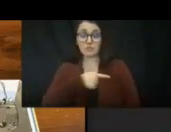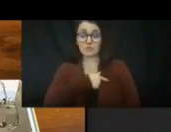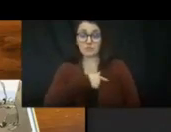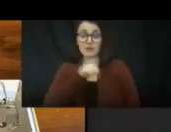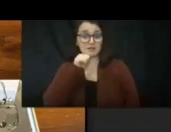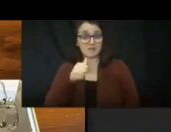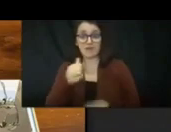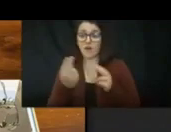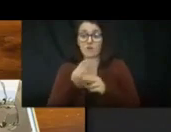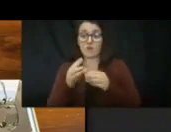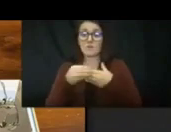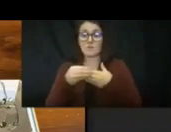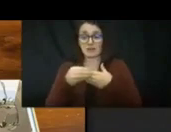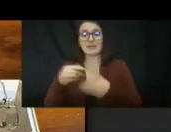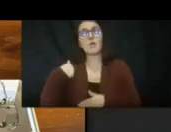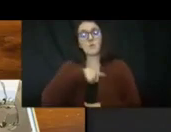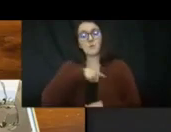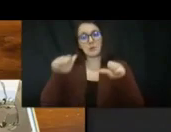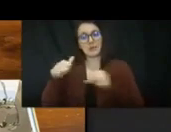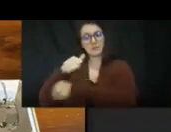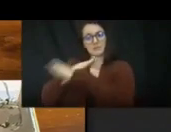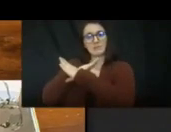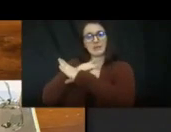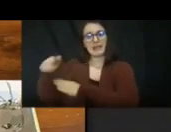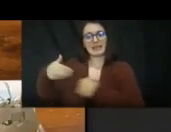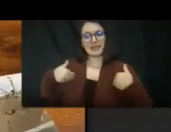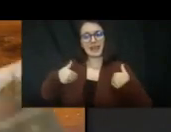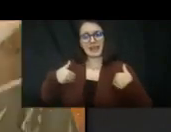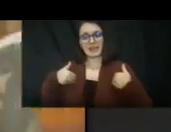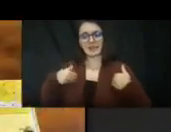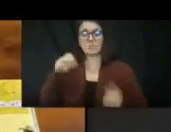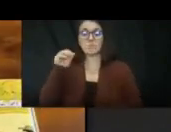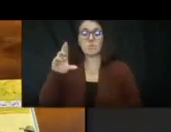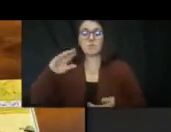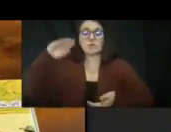plastic, and manufacturers can help by making less plastic in the first place.